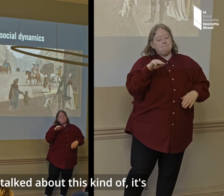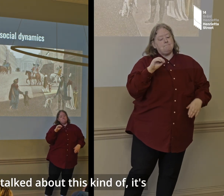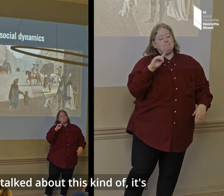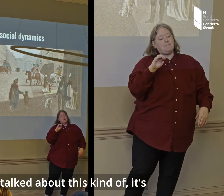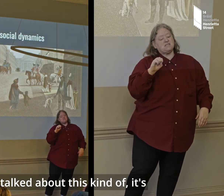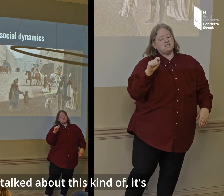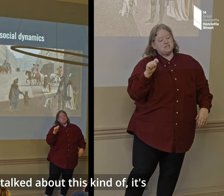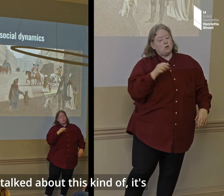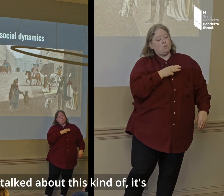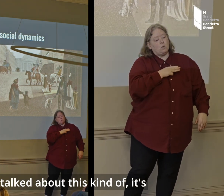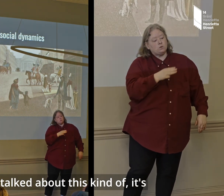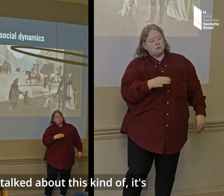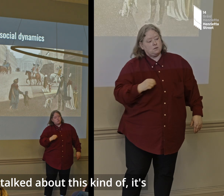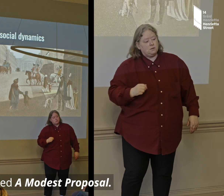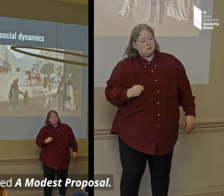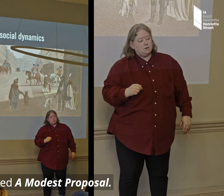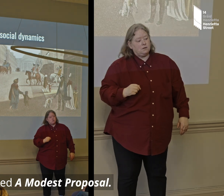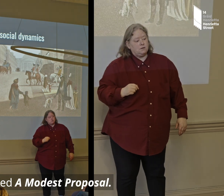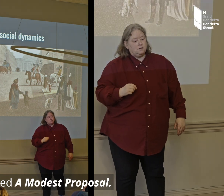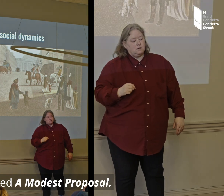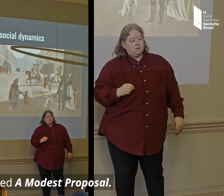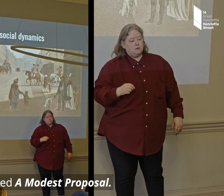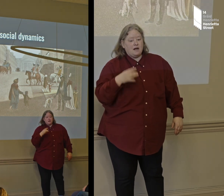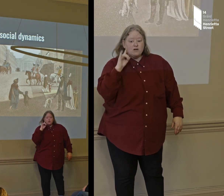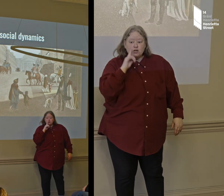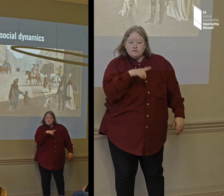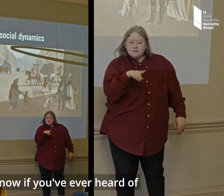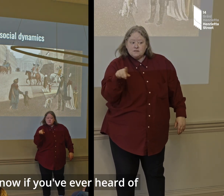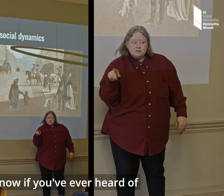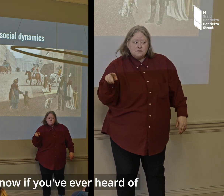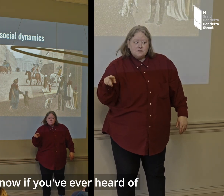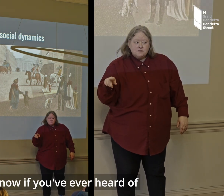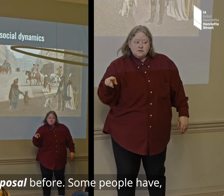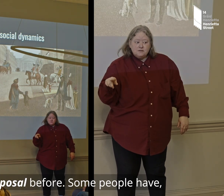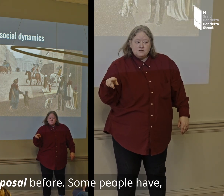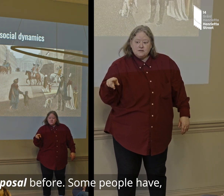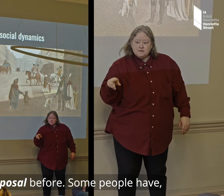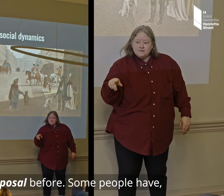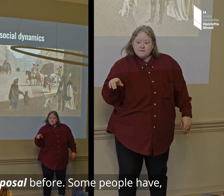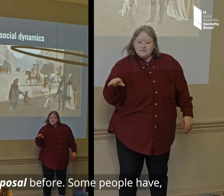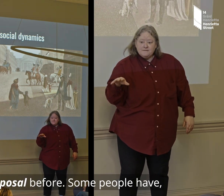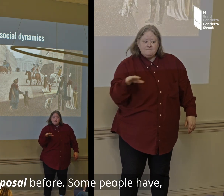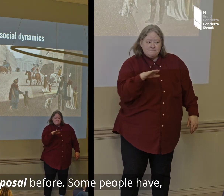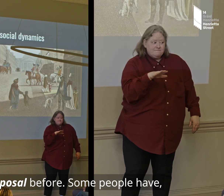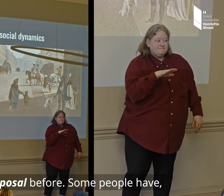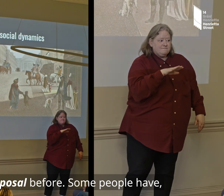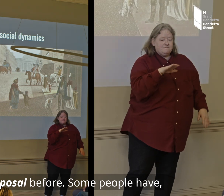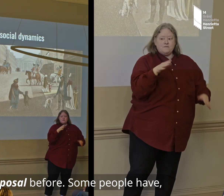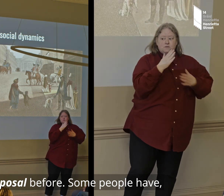this kind of, it's called A Modest Proposal. I don't know if you've ever heard of A Modest Proposal before.